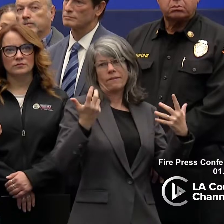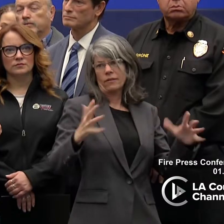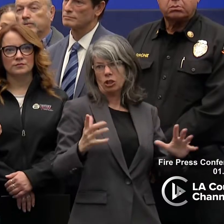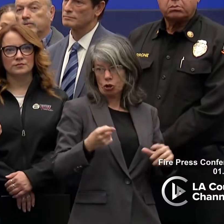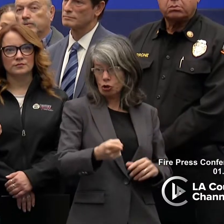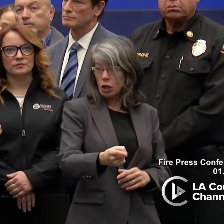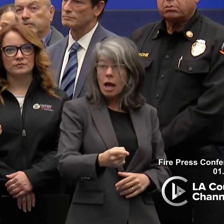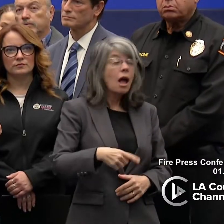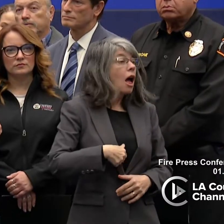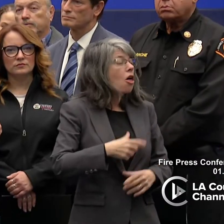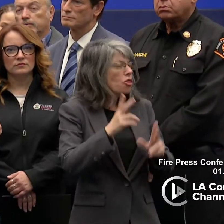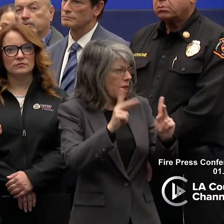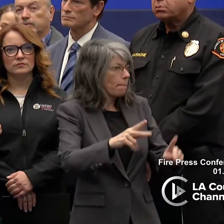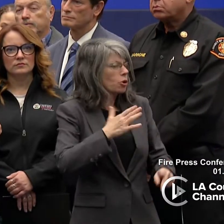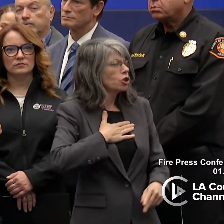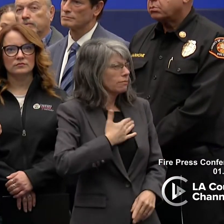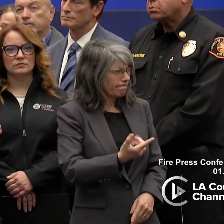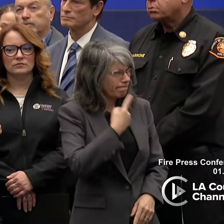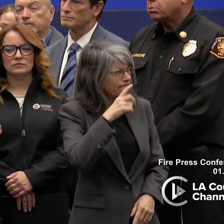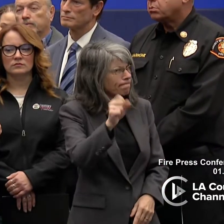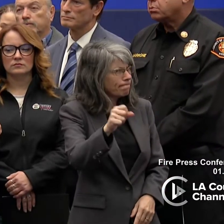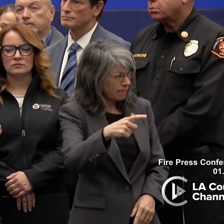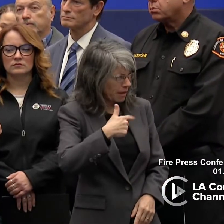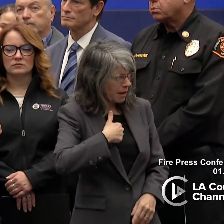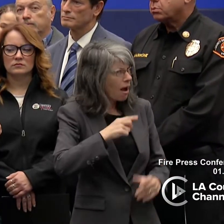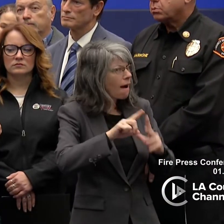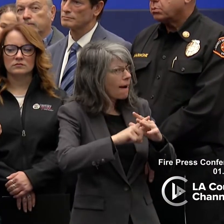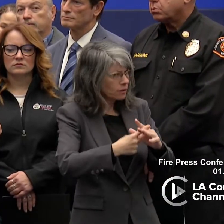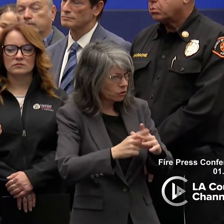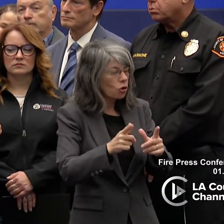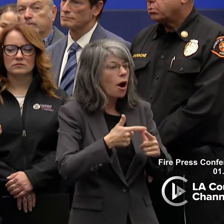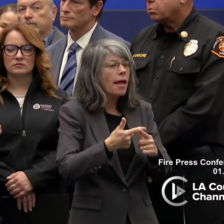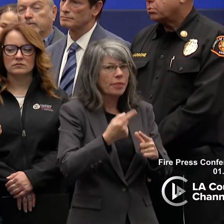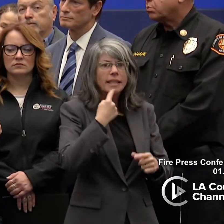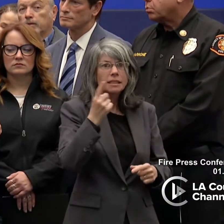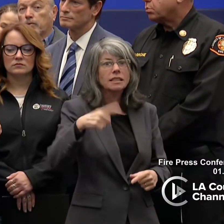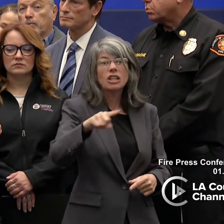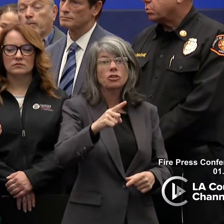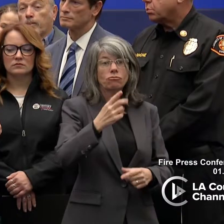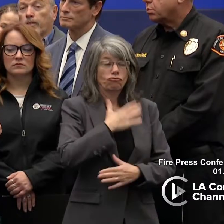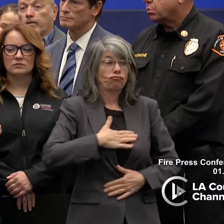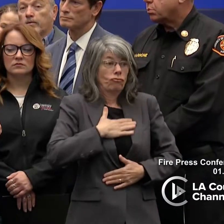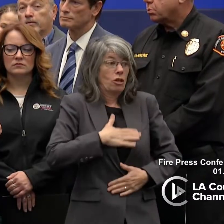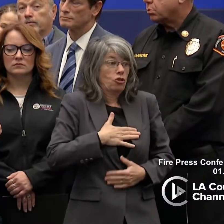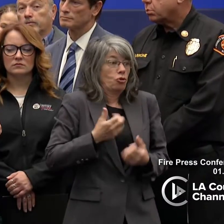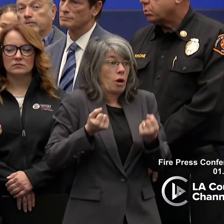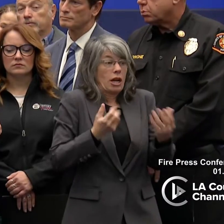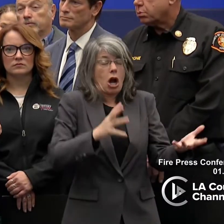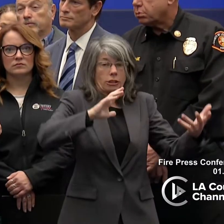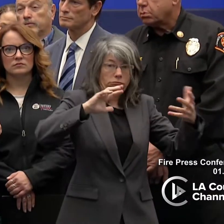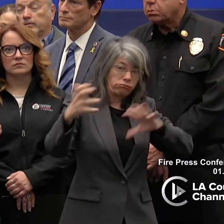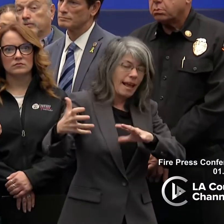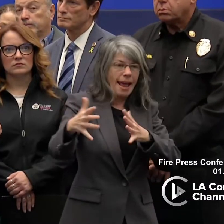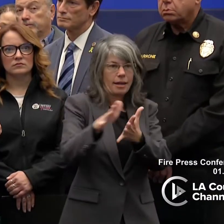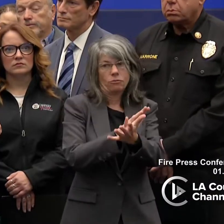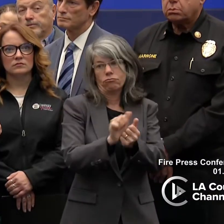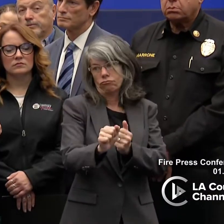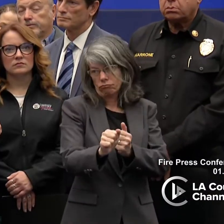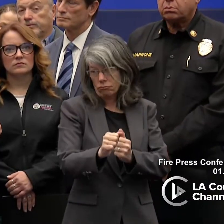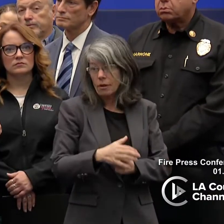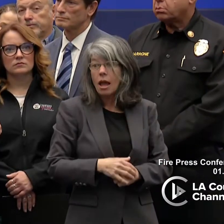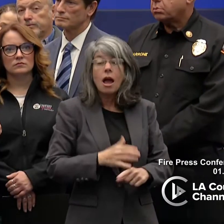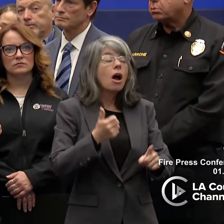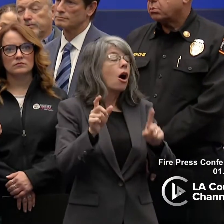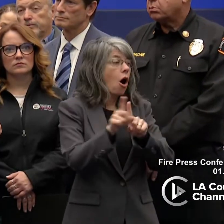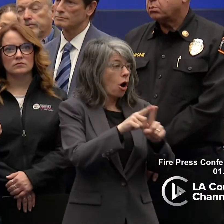custody. Suspect admitted to setting multiple fires that day and stated that she enjoyed causing chaos and destruction. She